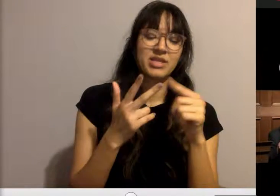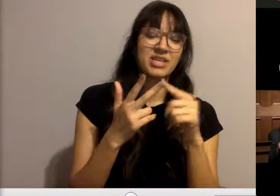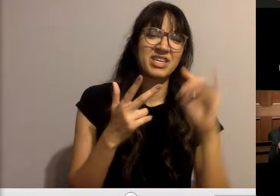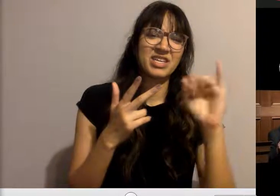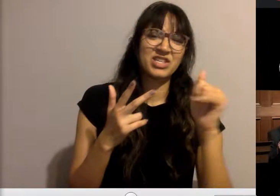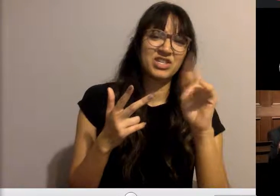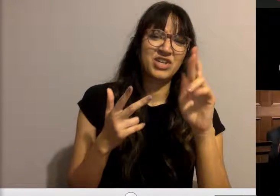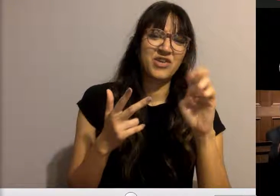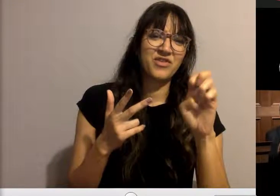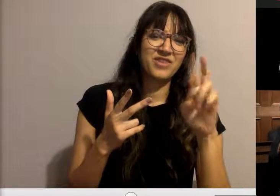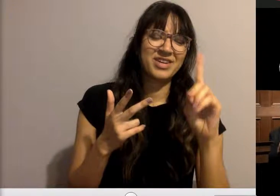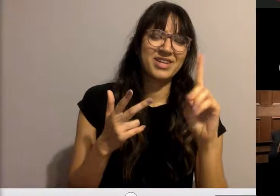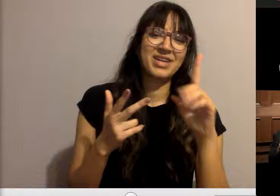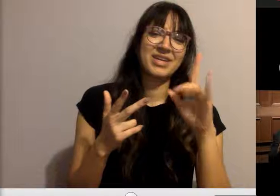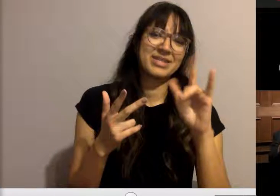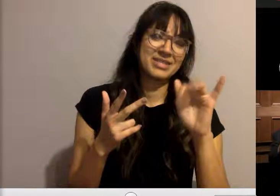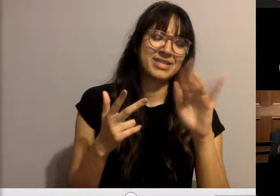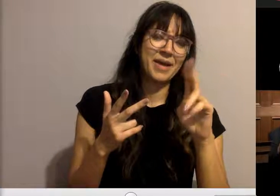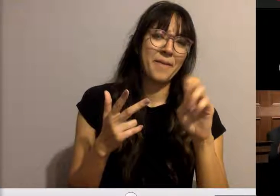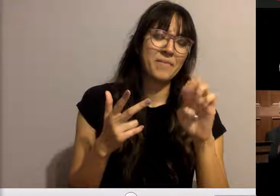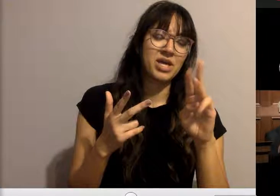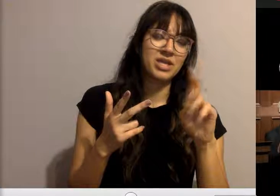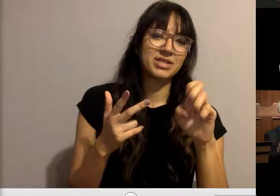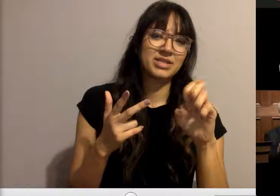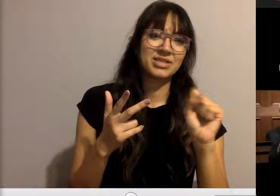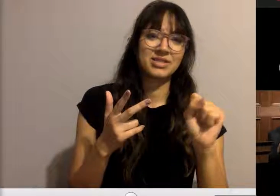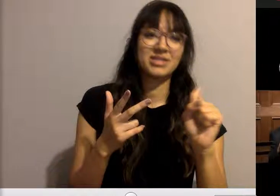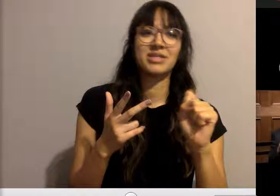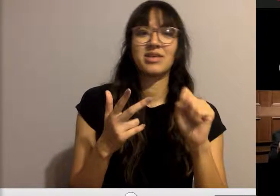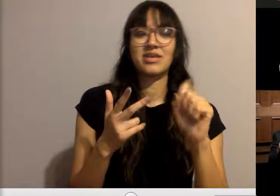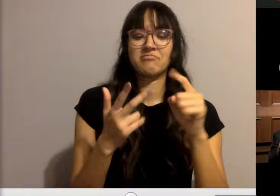The Collapse, right? So the one